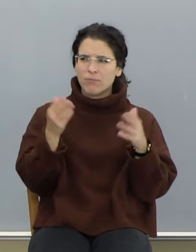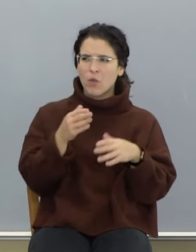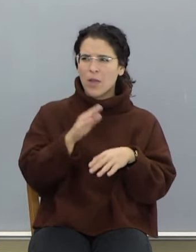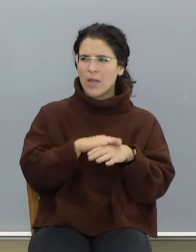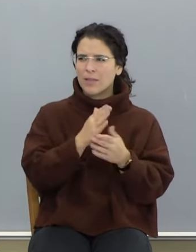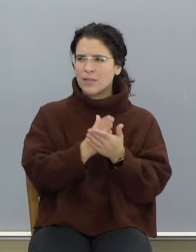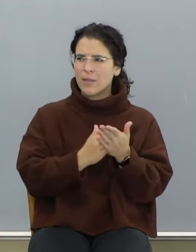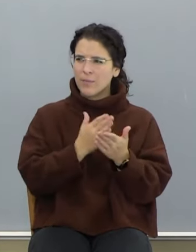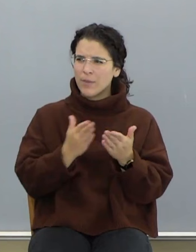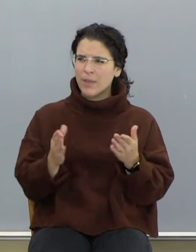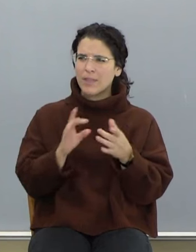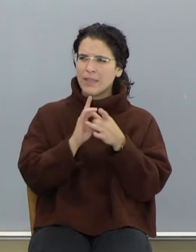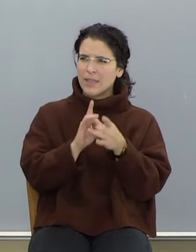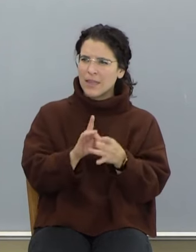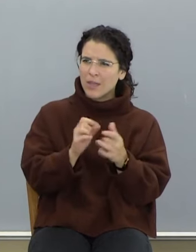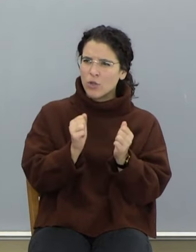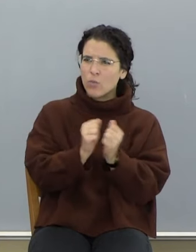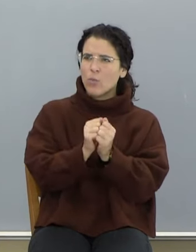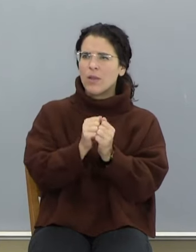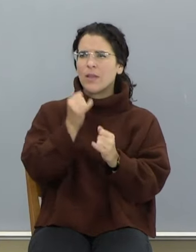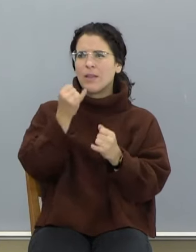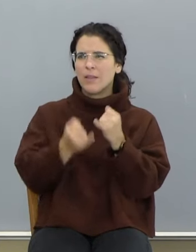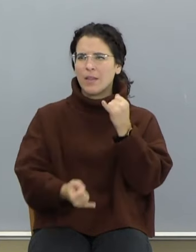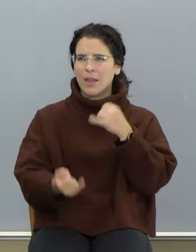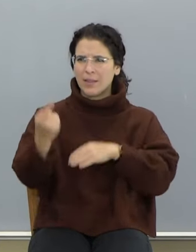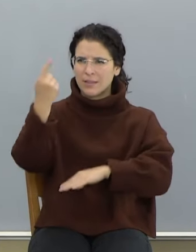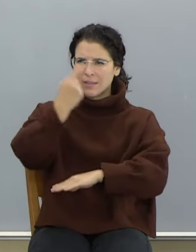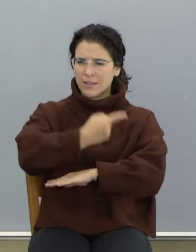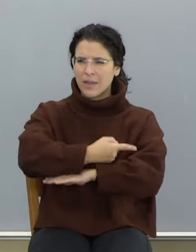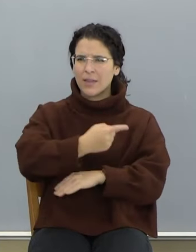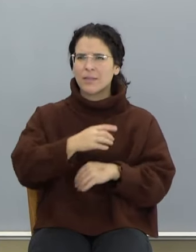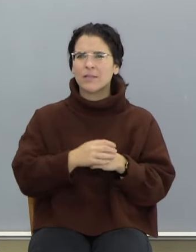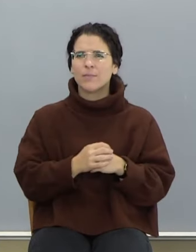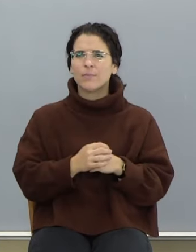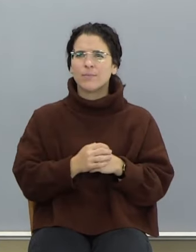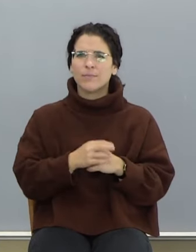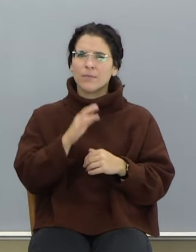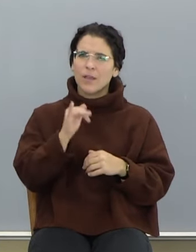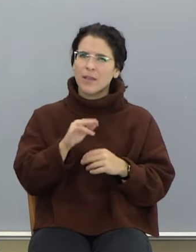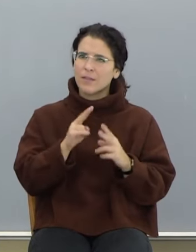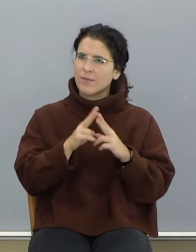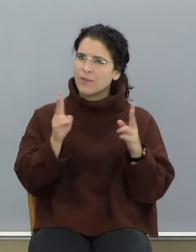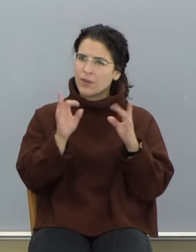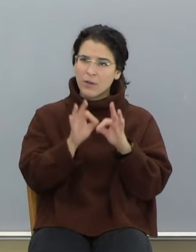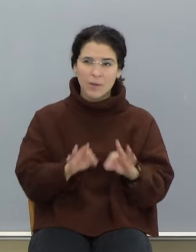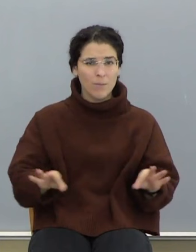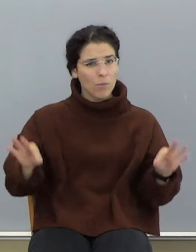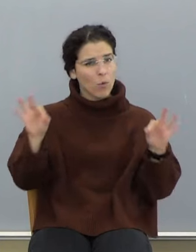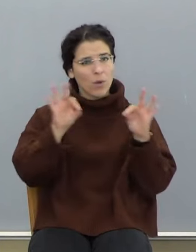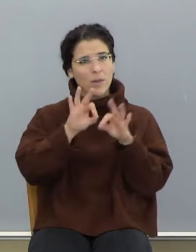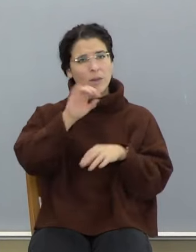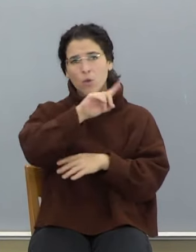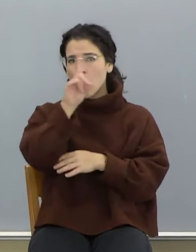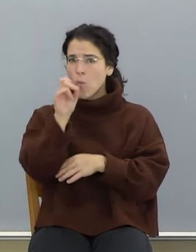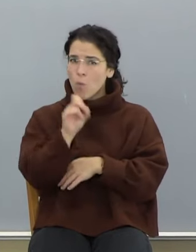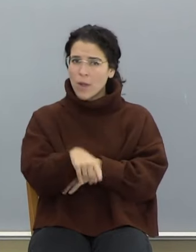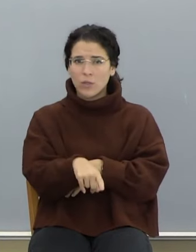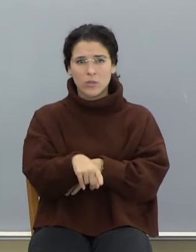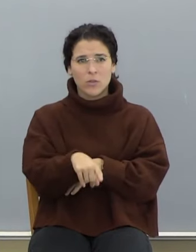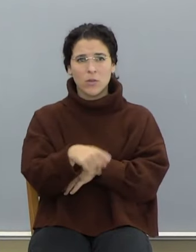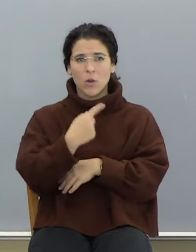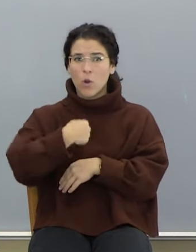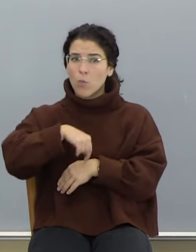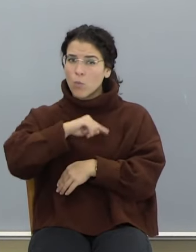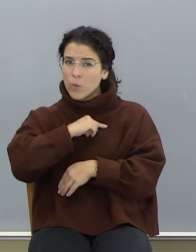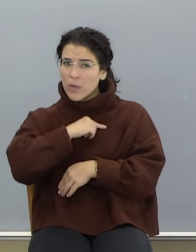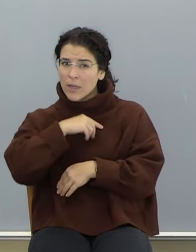in relationship to the last days. That's a very important question. Are we in